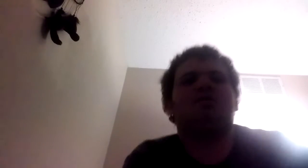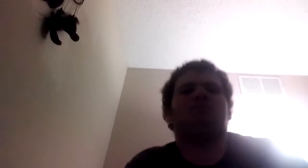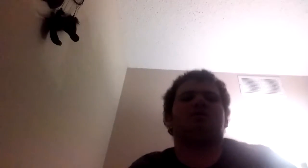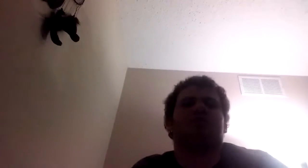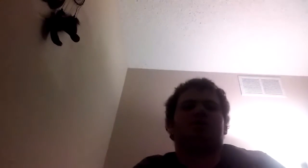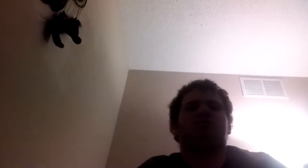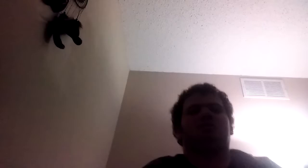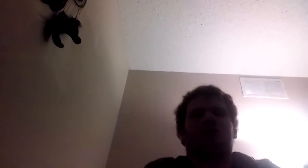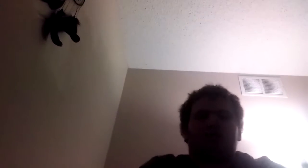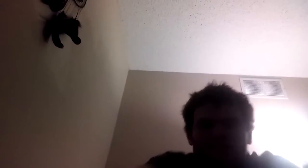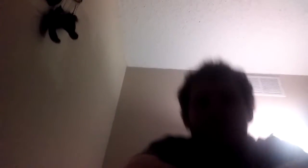But anyway, guys,